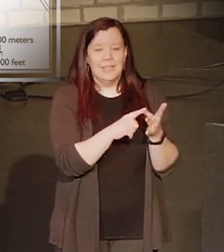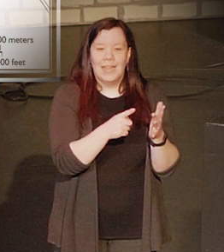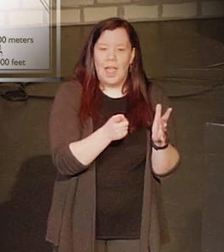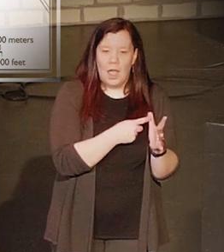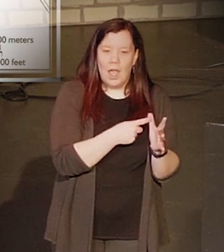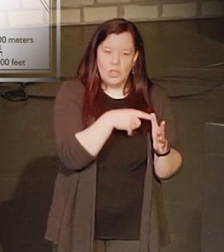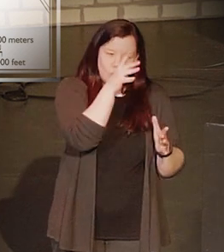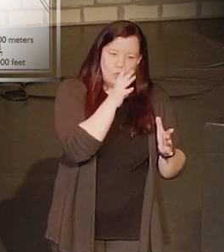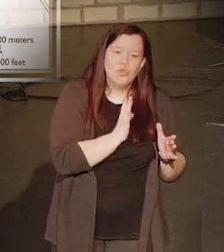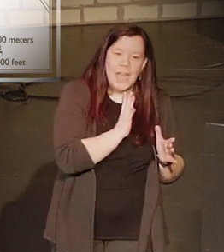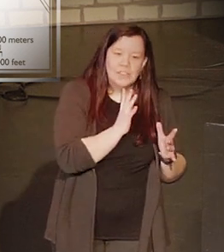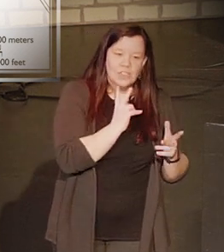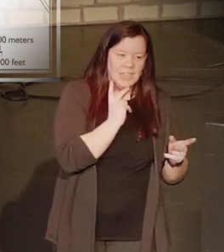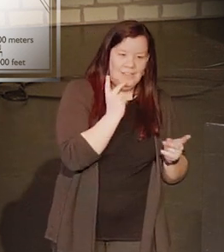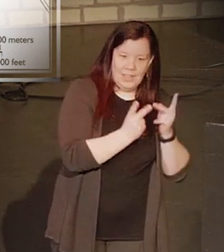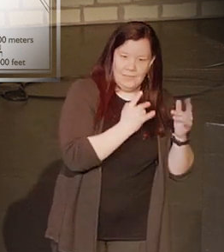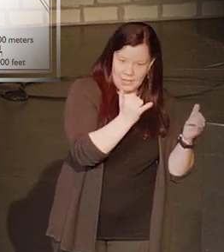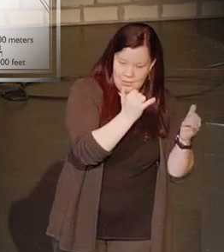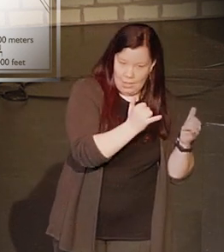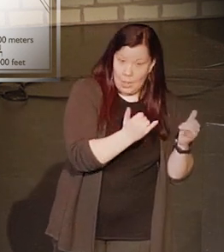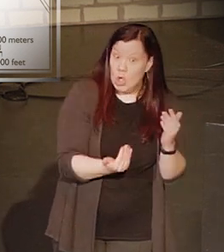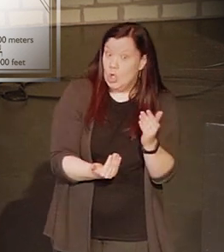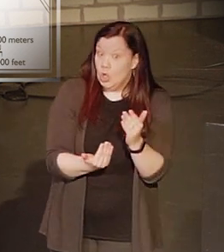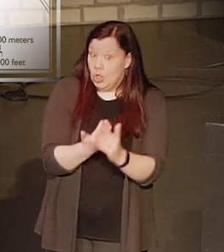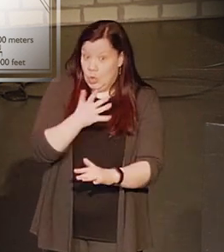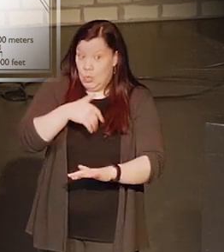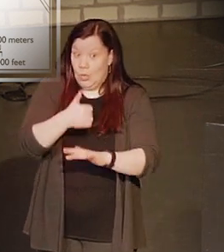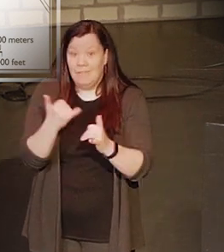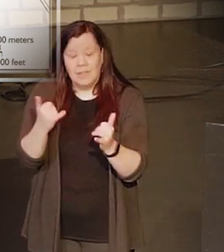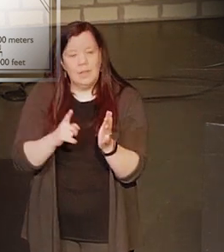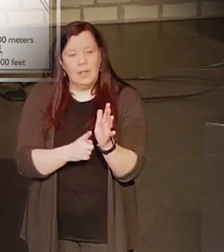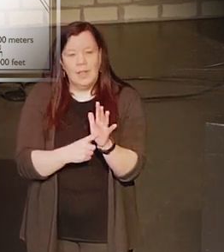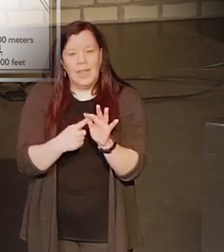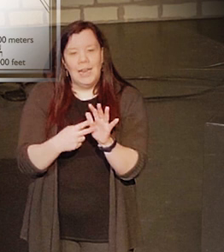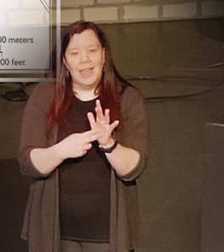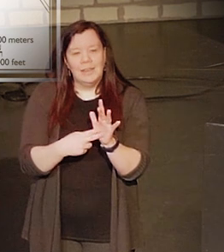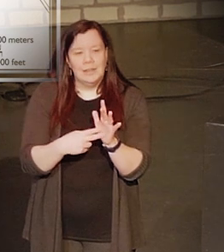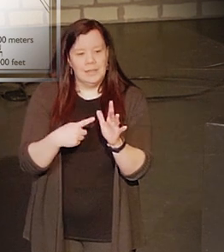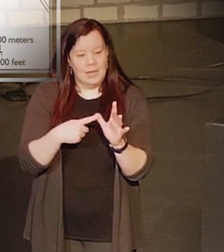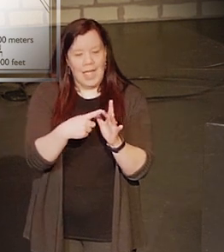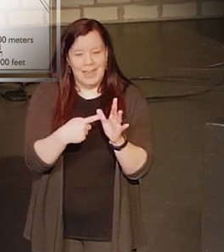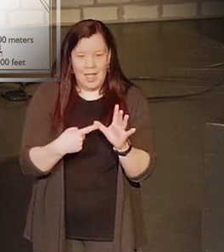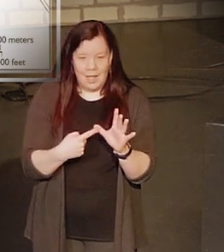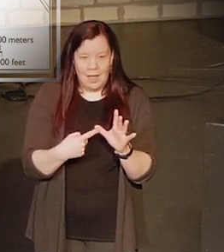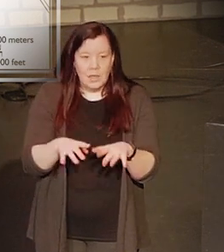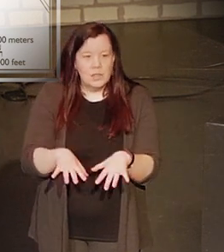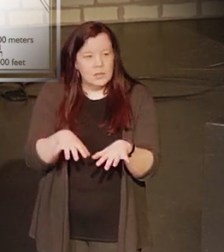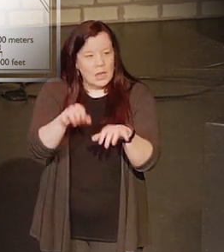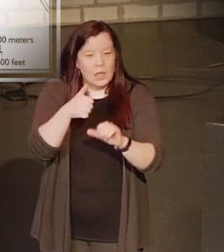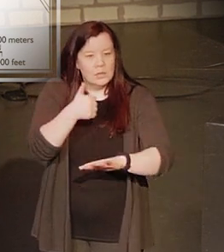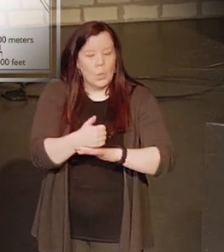this separate festival, the Linaia, doesn't actually come into play until the 440s